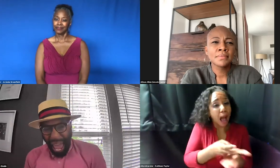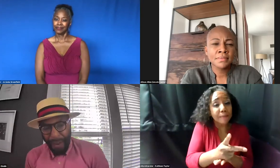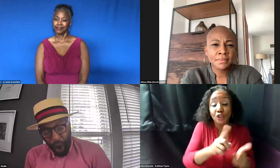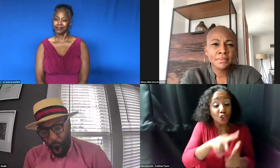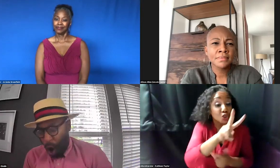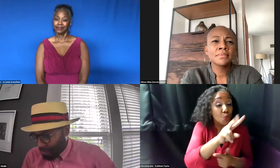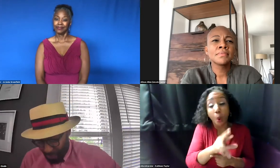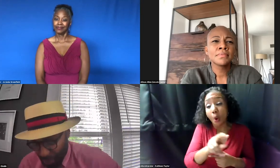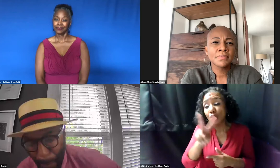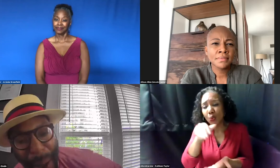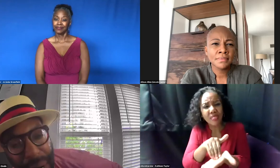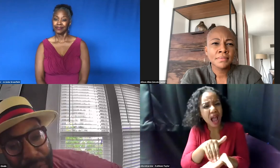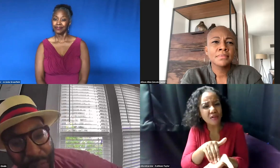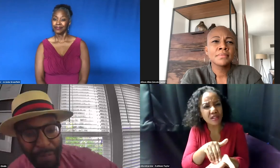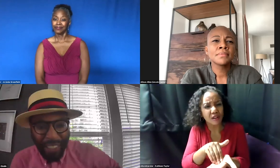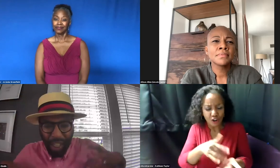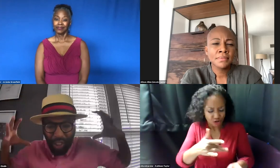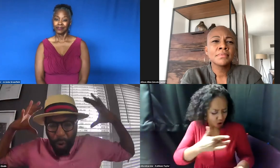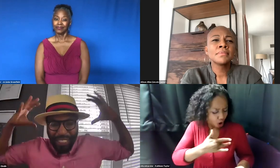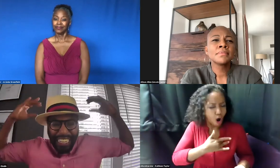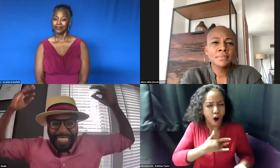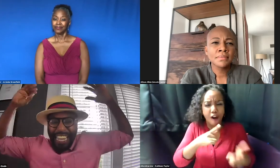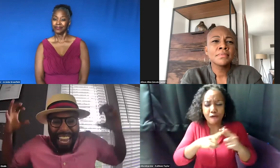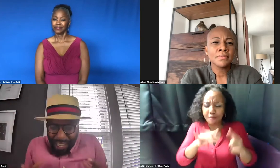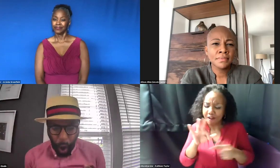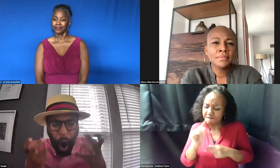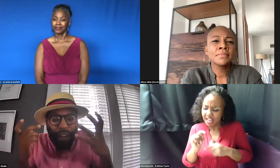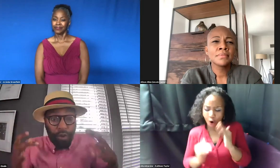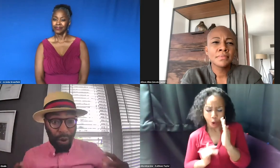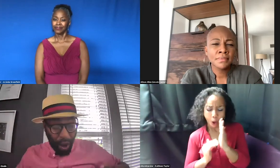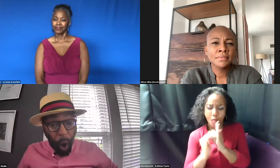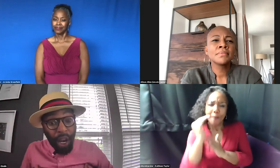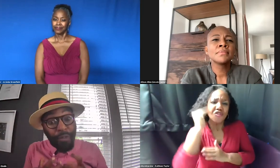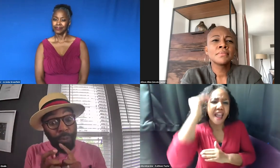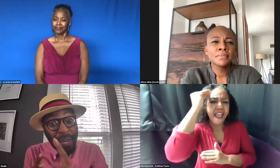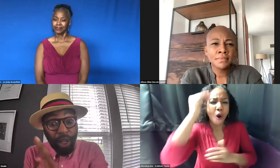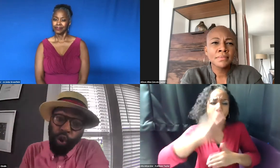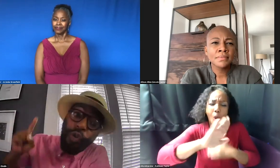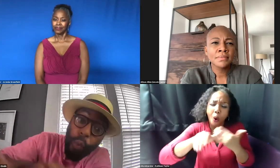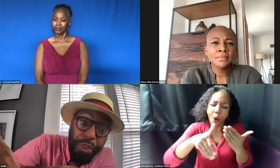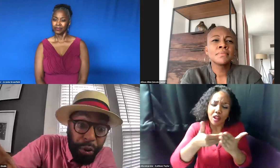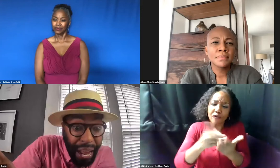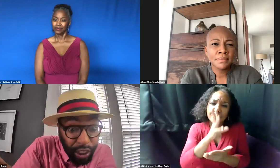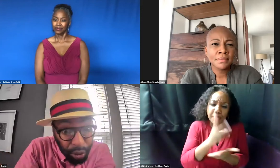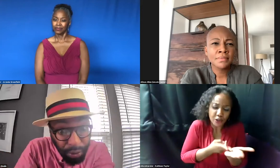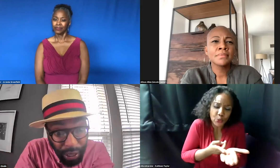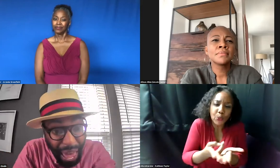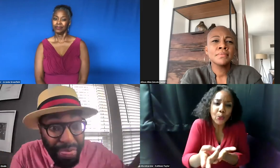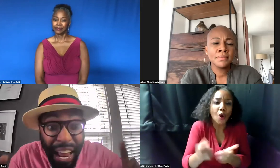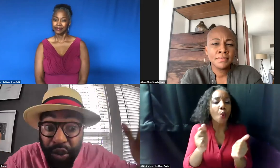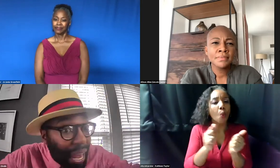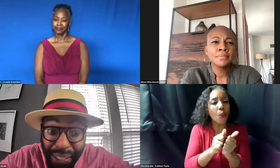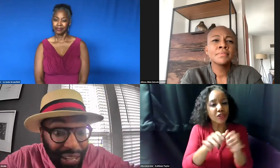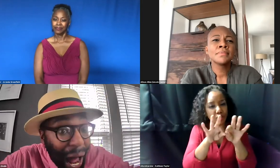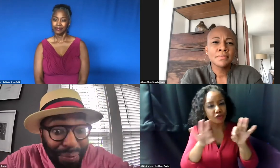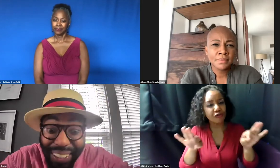2,000, have your heart from the bottom of your feet to the soles again. All of you, let all of you speak your truth with a credential, and